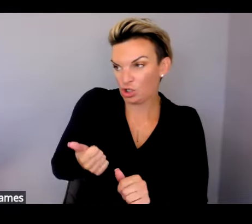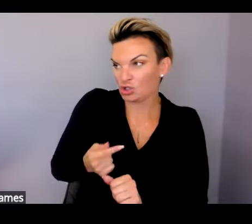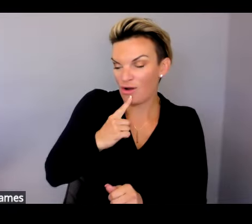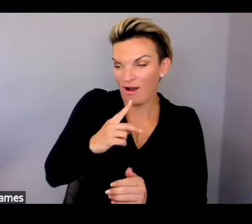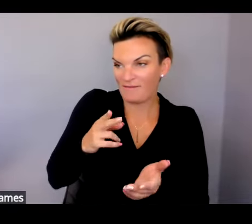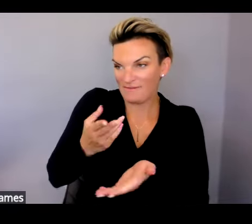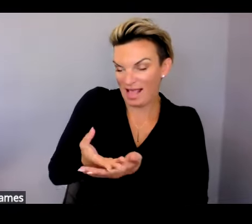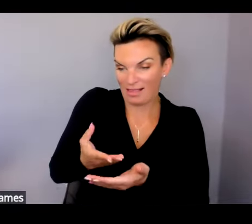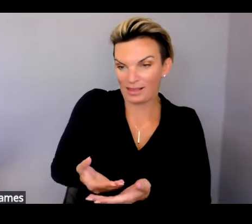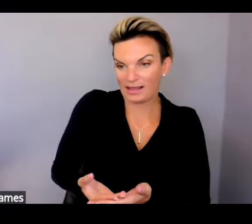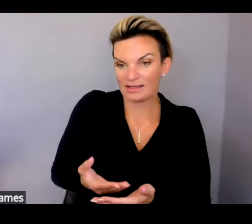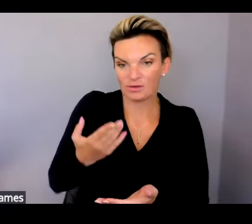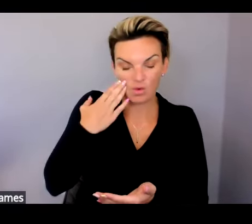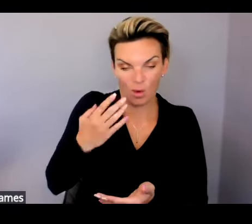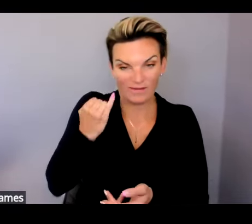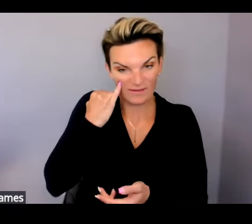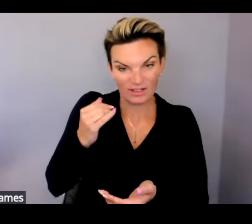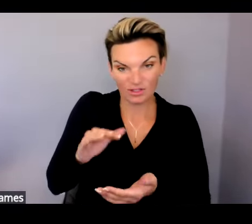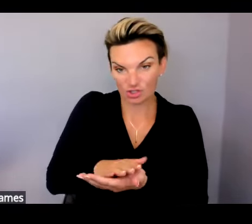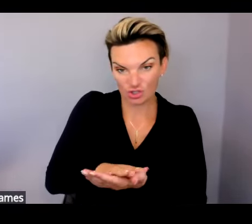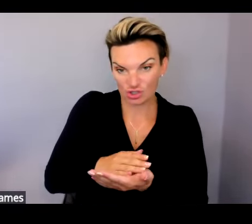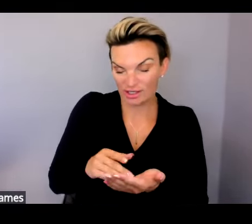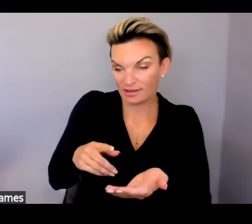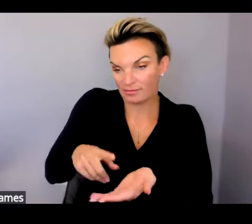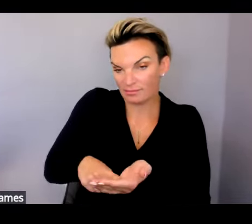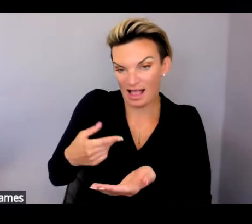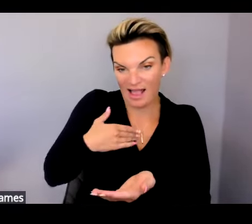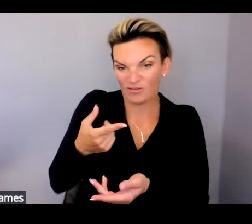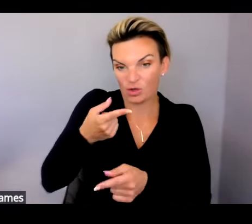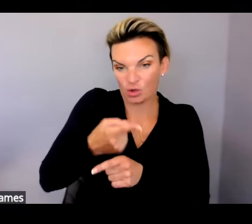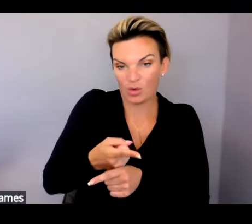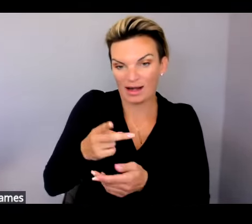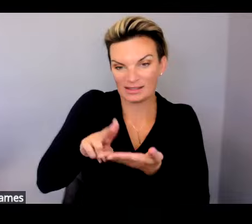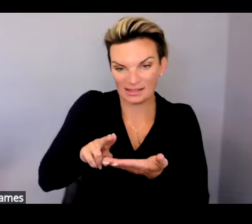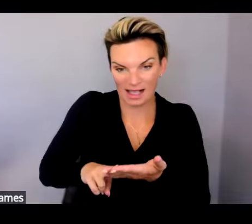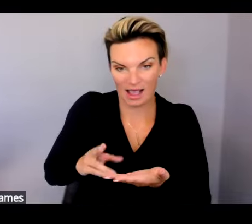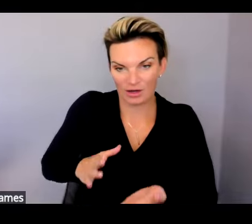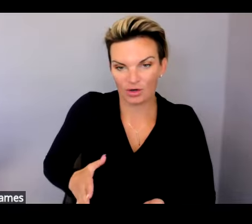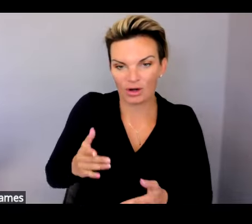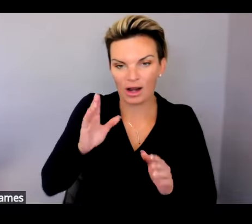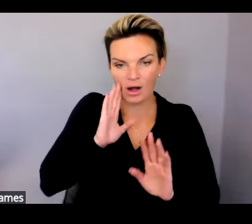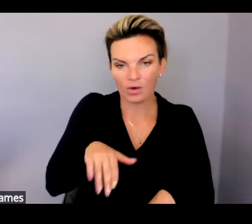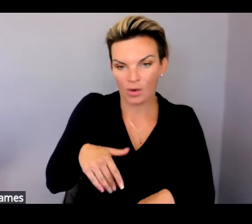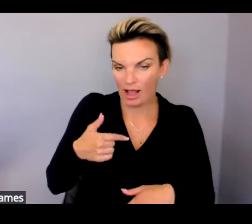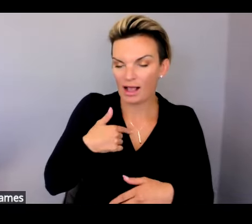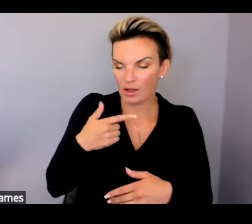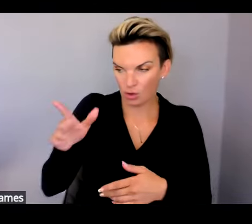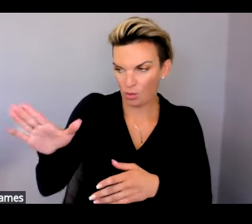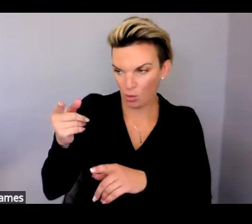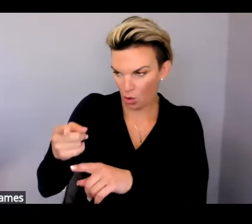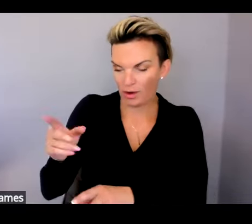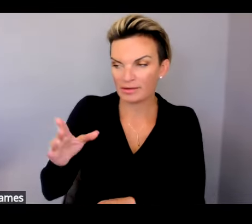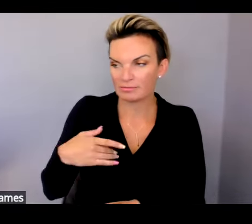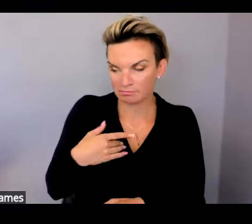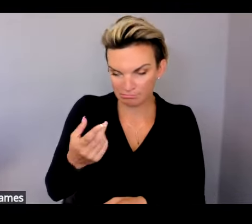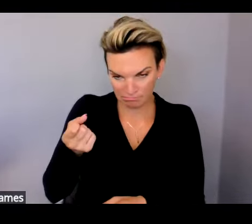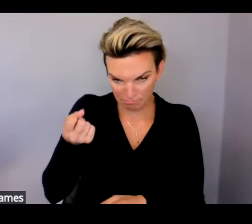know which sheet has the correct signer on. I appreciate Mr. Cordes' point. I agree with it. We've got to be concerned